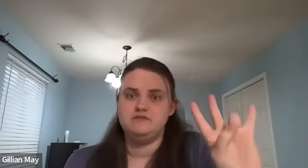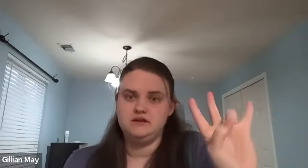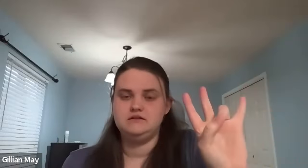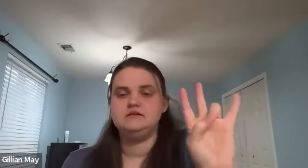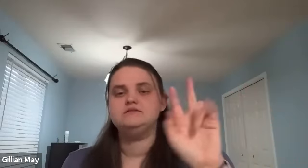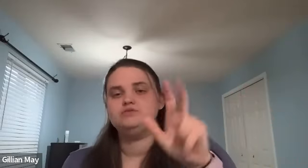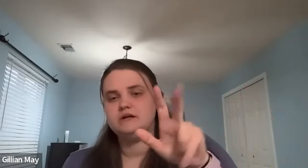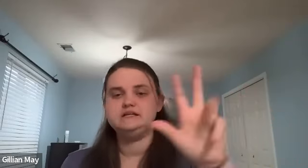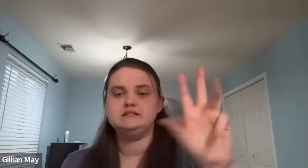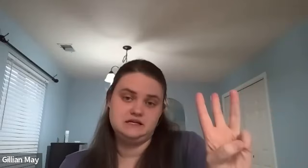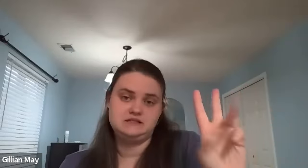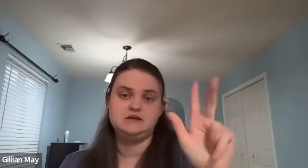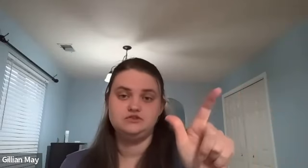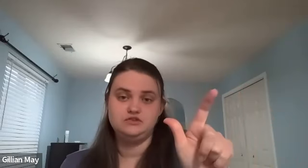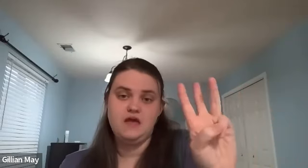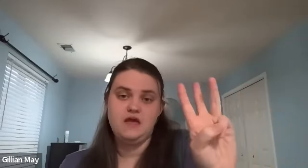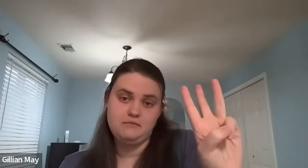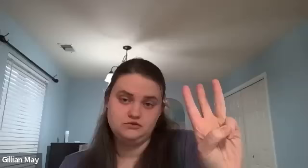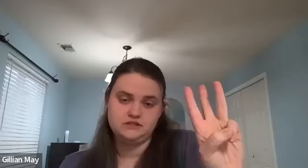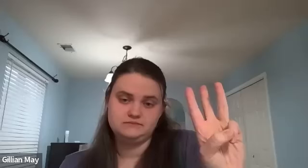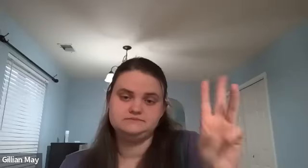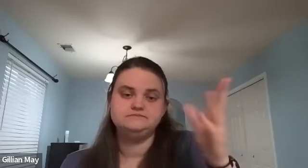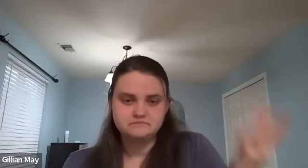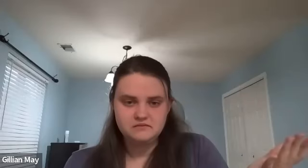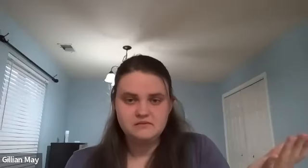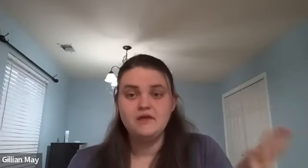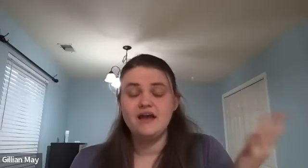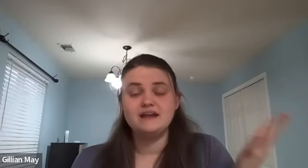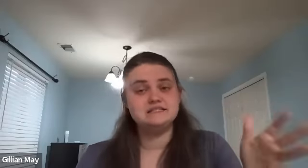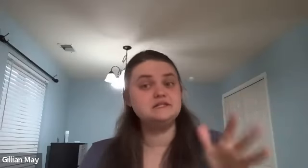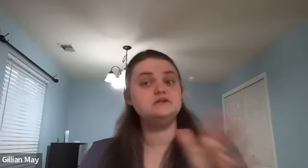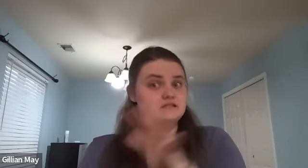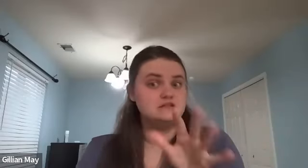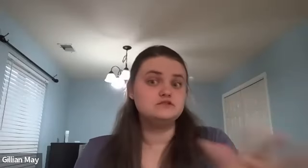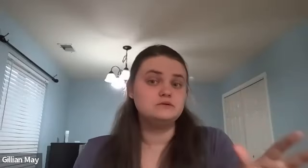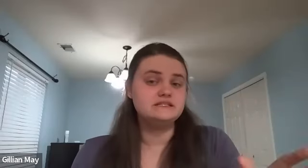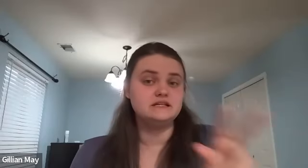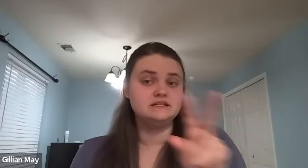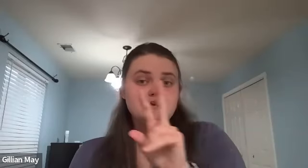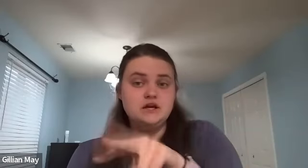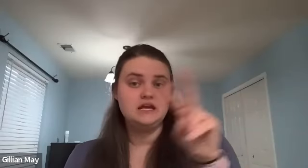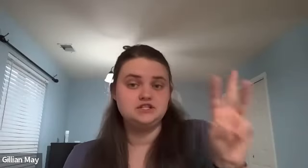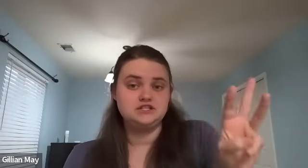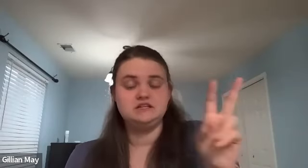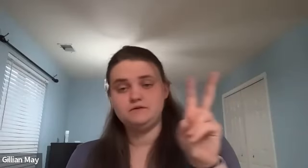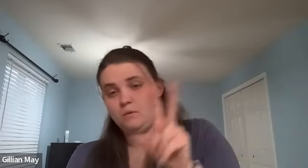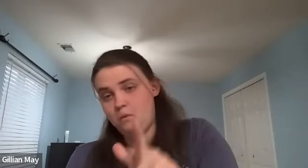27, 26, they'll do that motion. And that's still 26. It's just a different